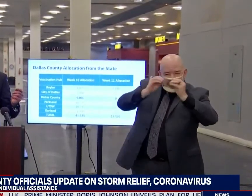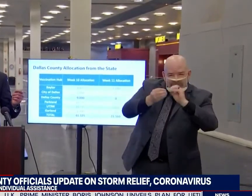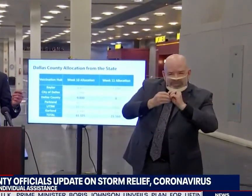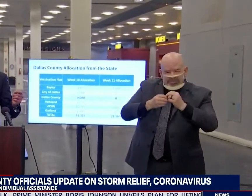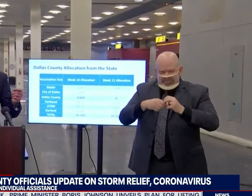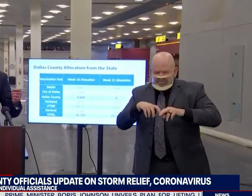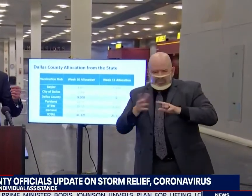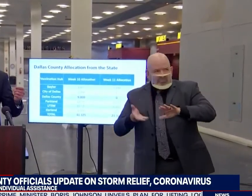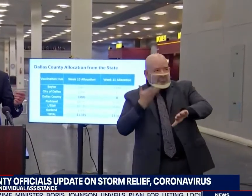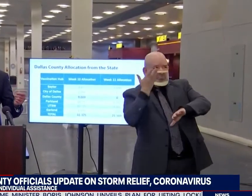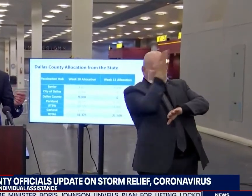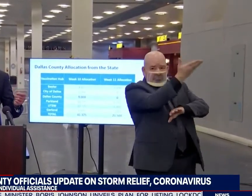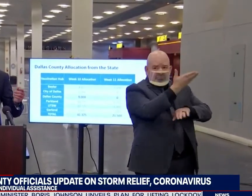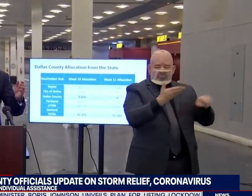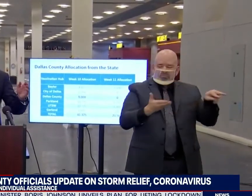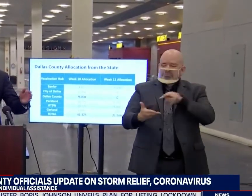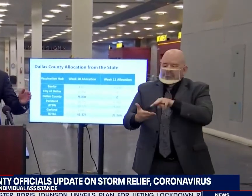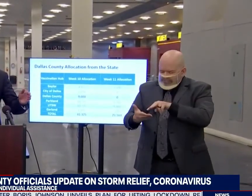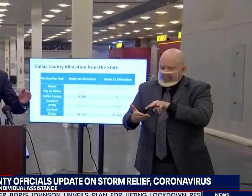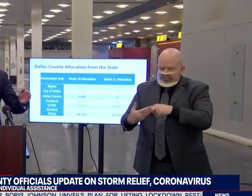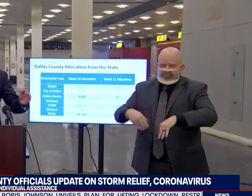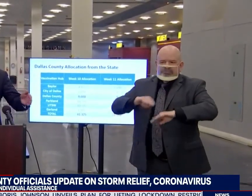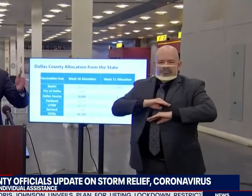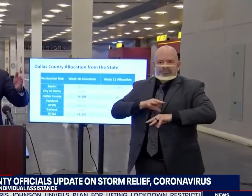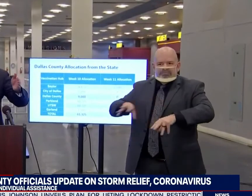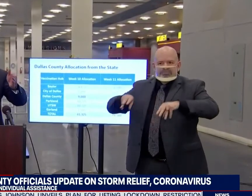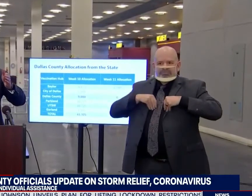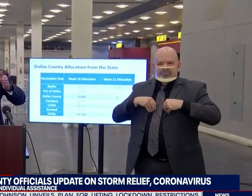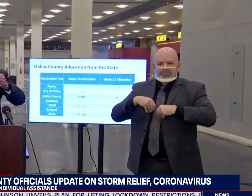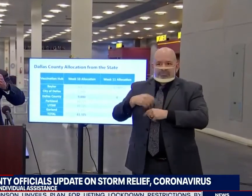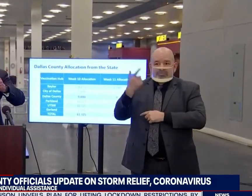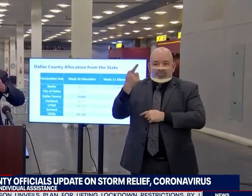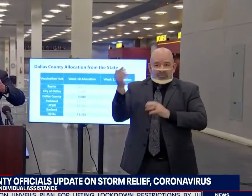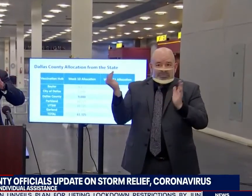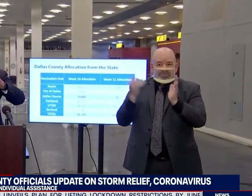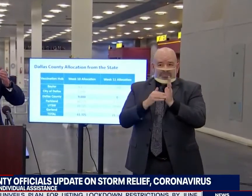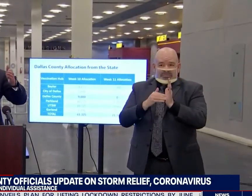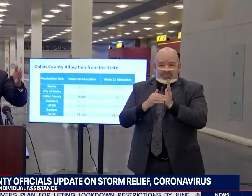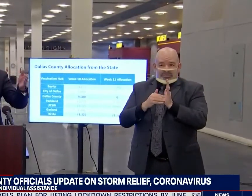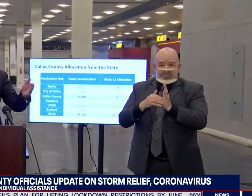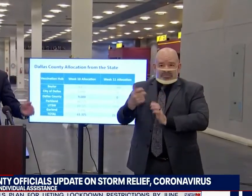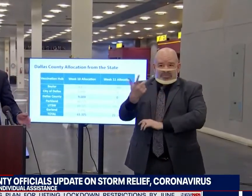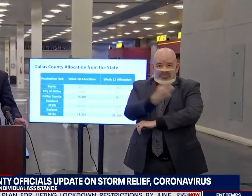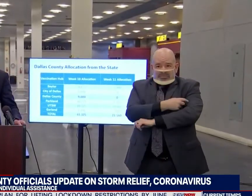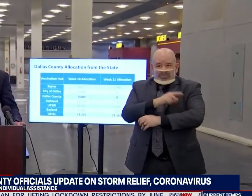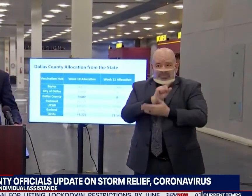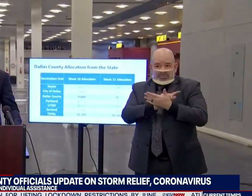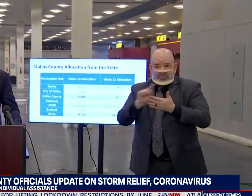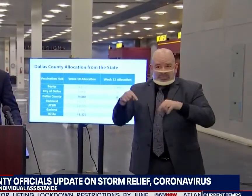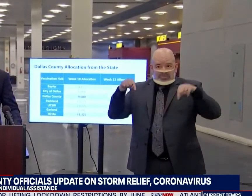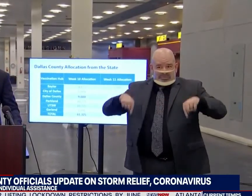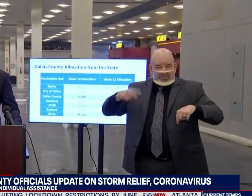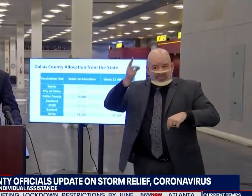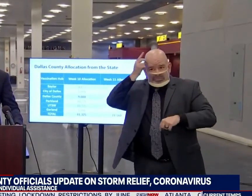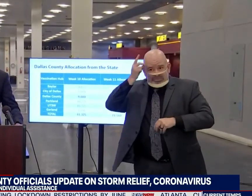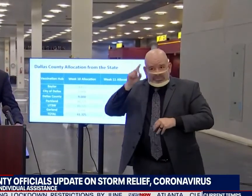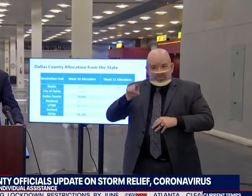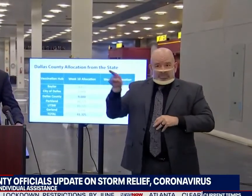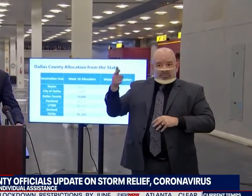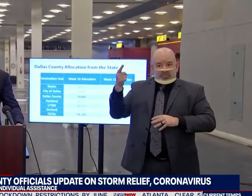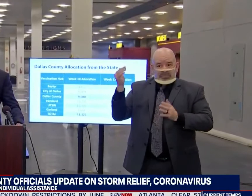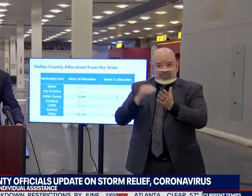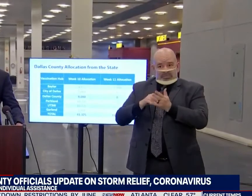21,000 vaccines per week in Dallas County and 21,000 vaccines per week in Taran County.